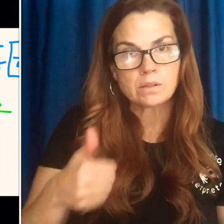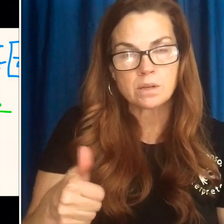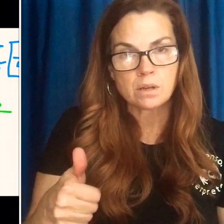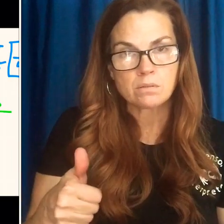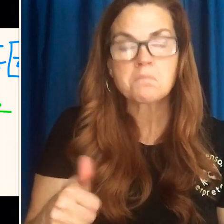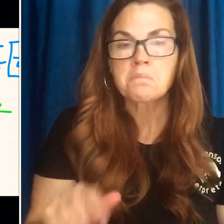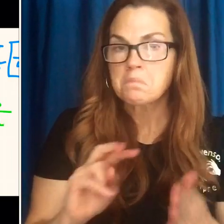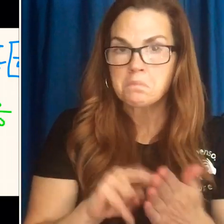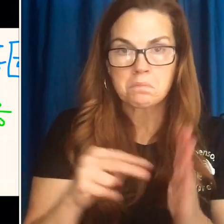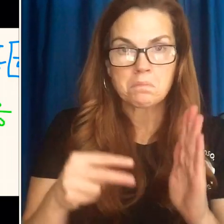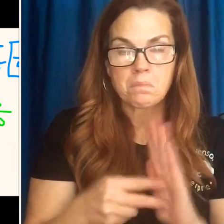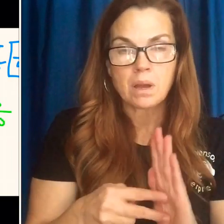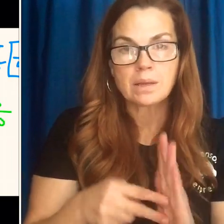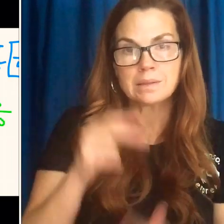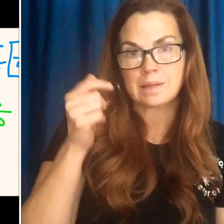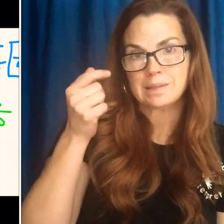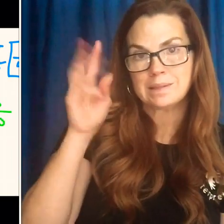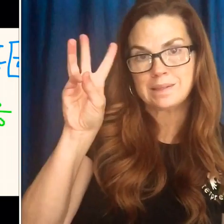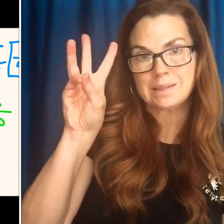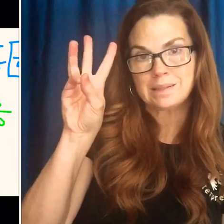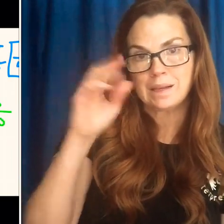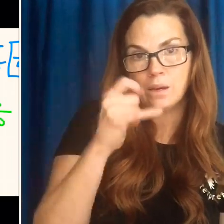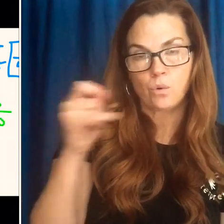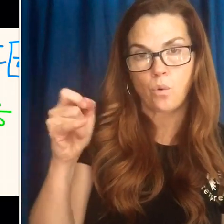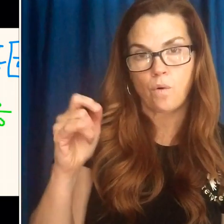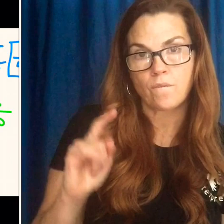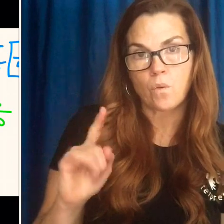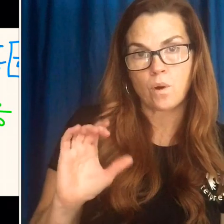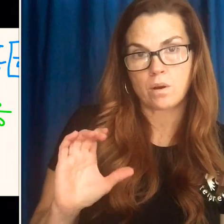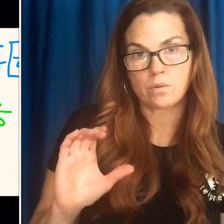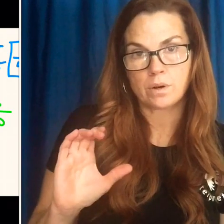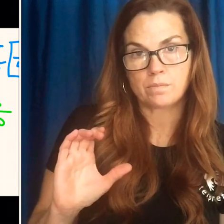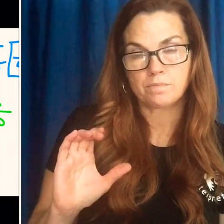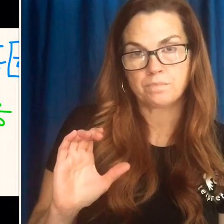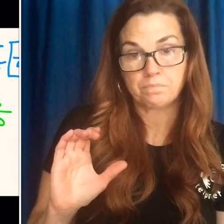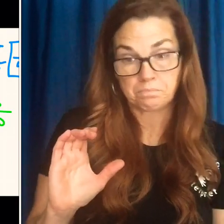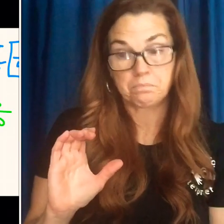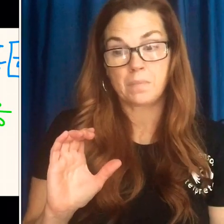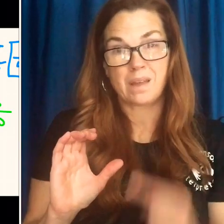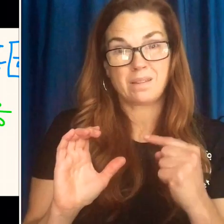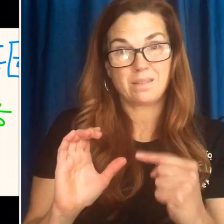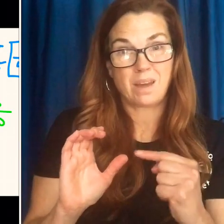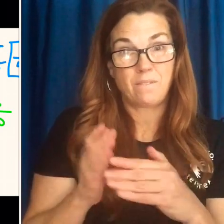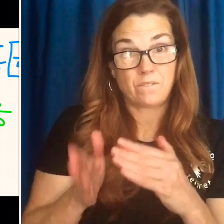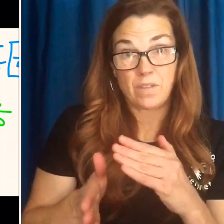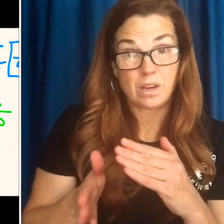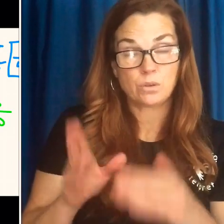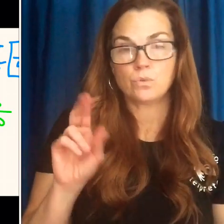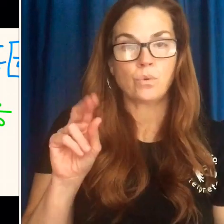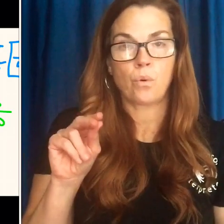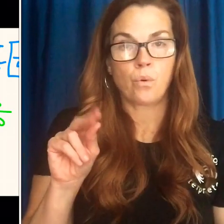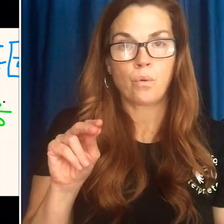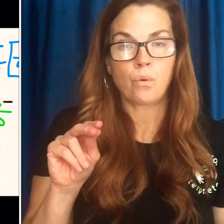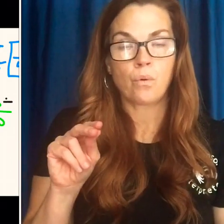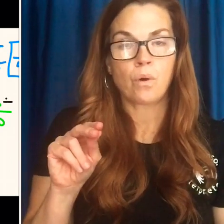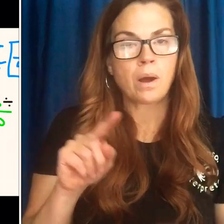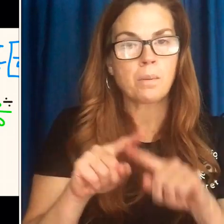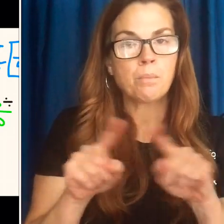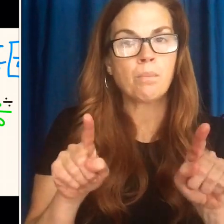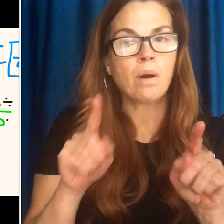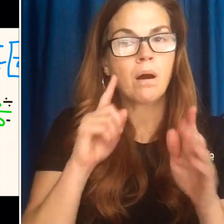over 100. Now, is that simplified? No. But if you then notice, wait a minute, I